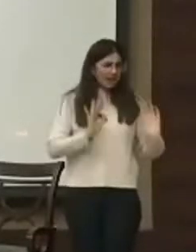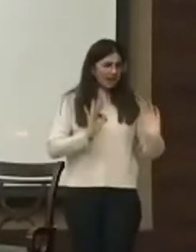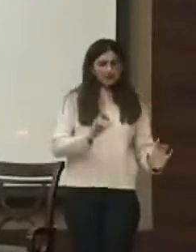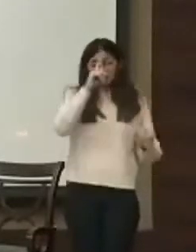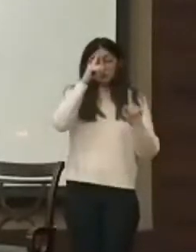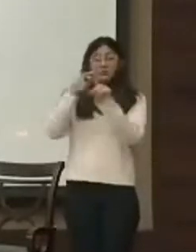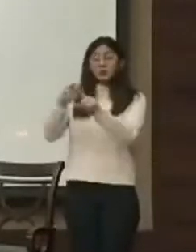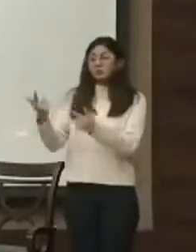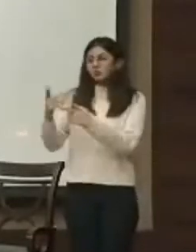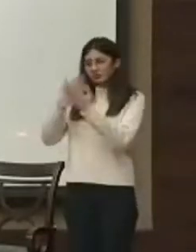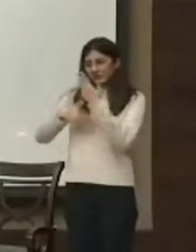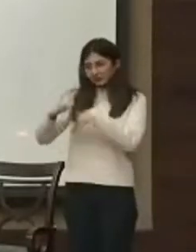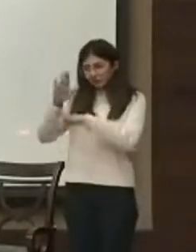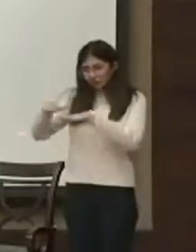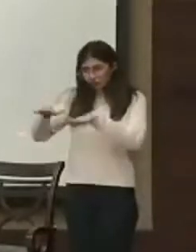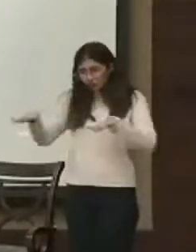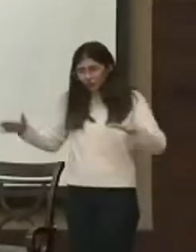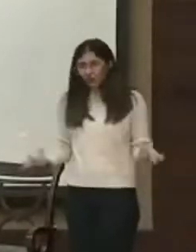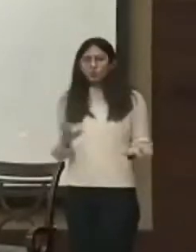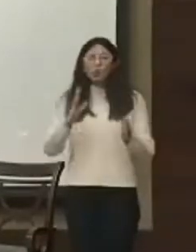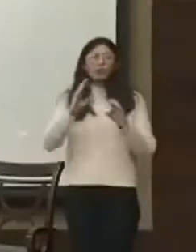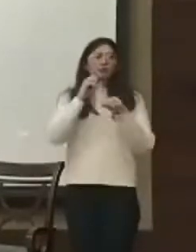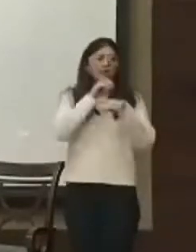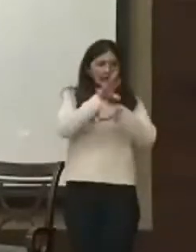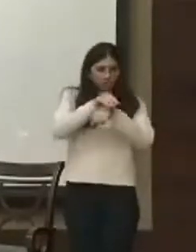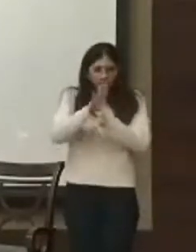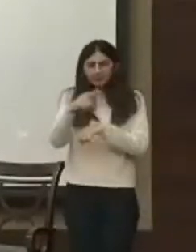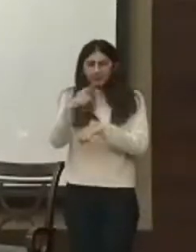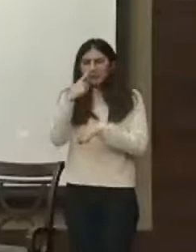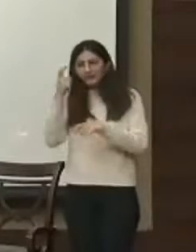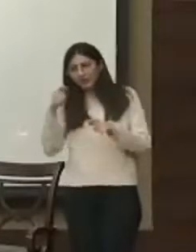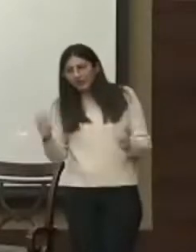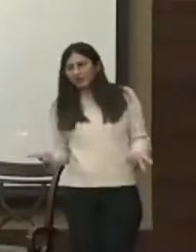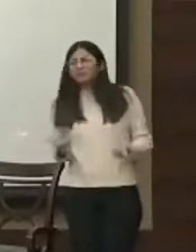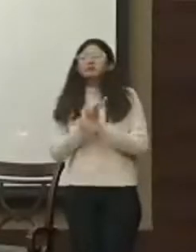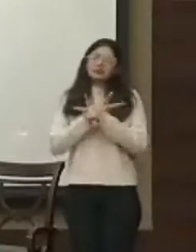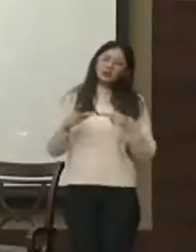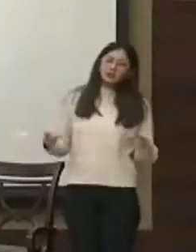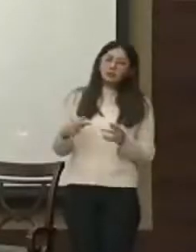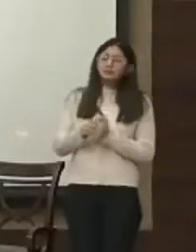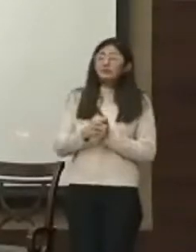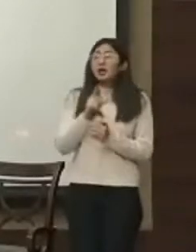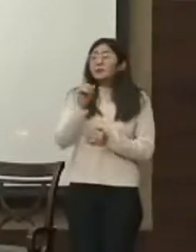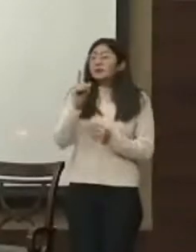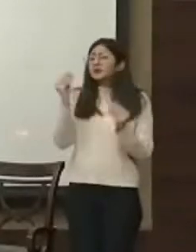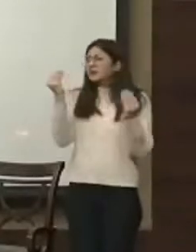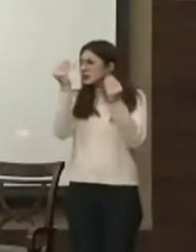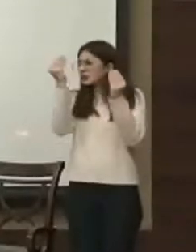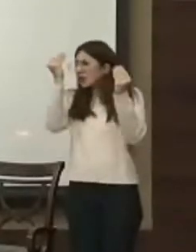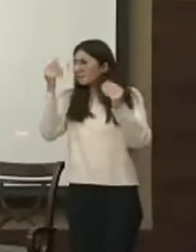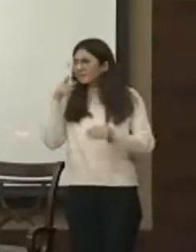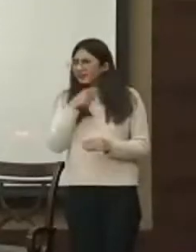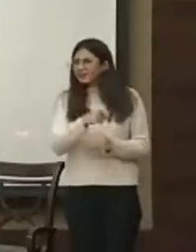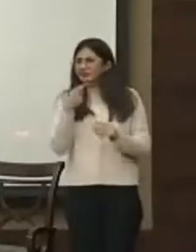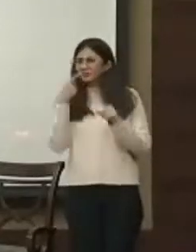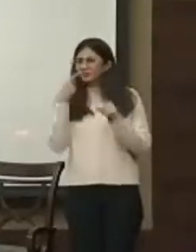disabilities, providing counseling to parents, etc. But some of these measures have not been,